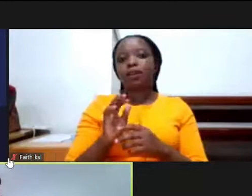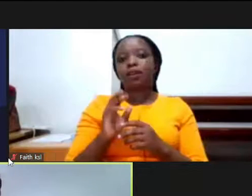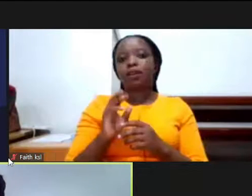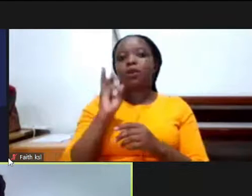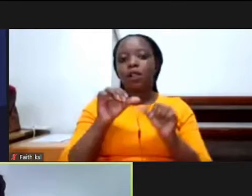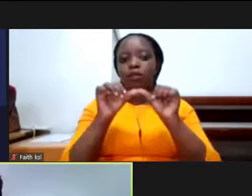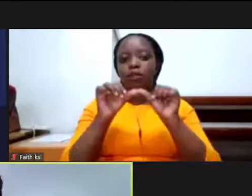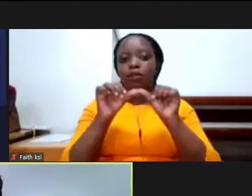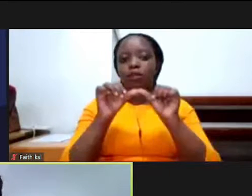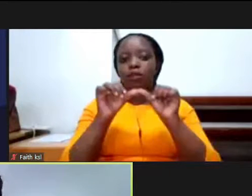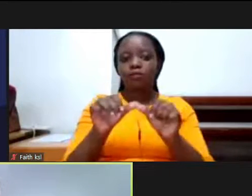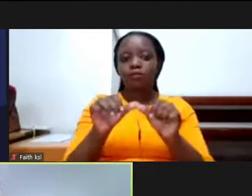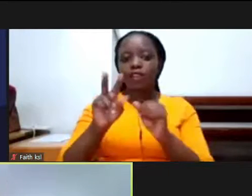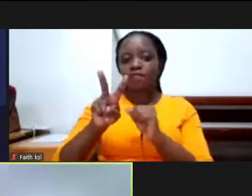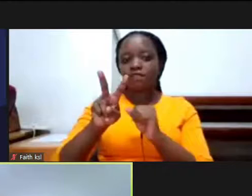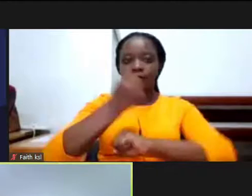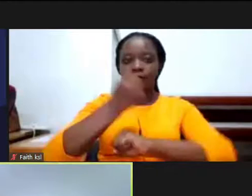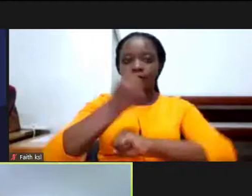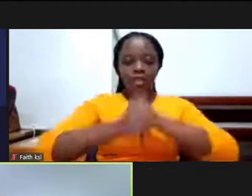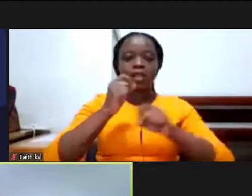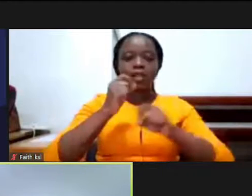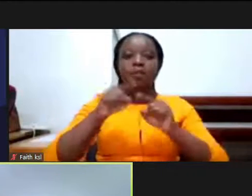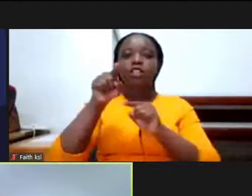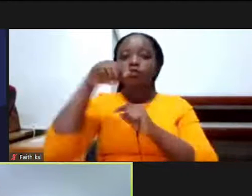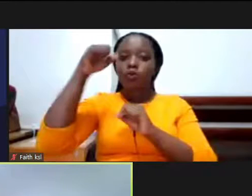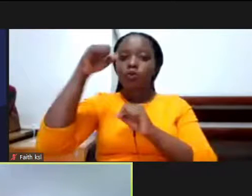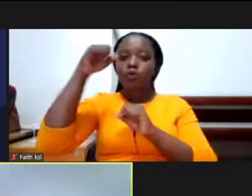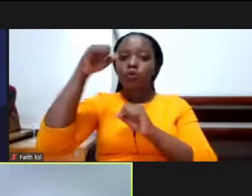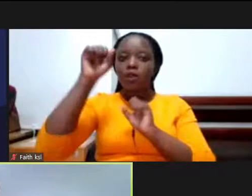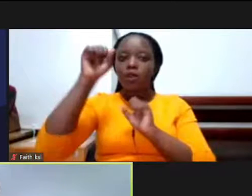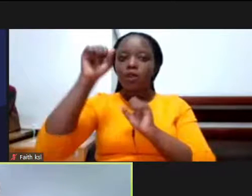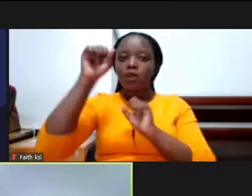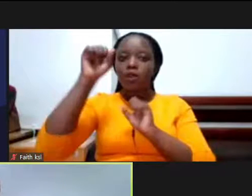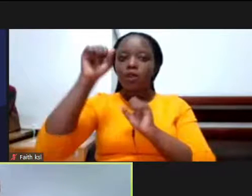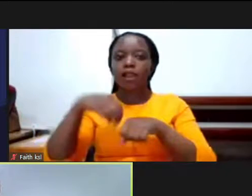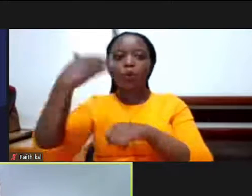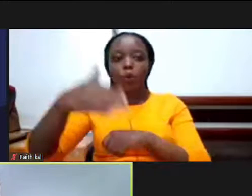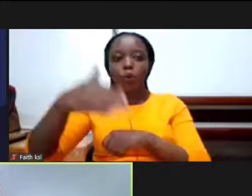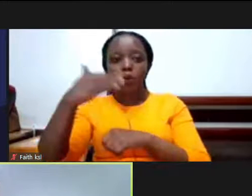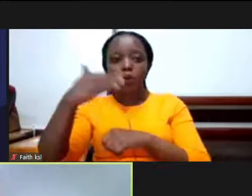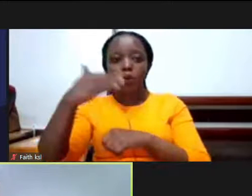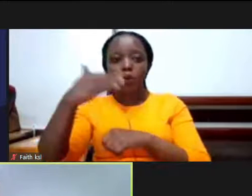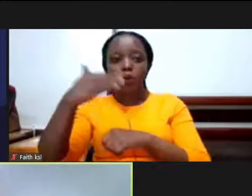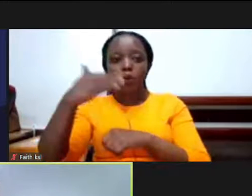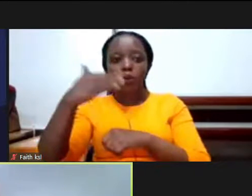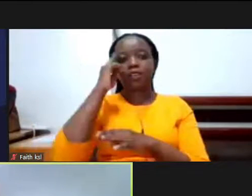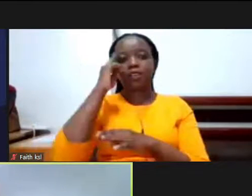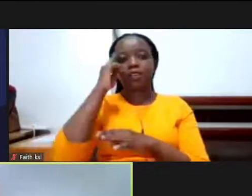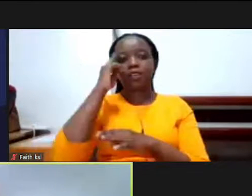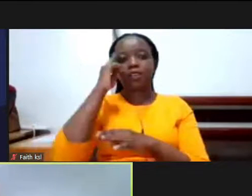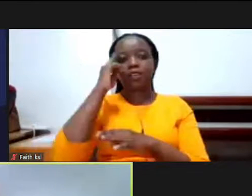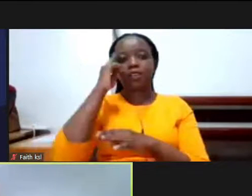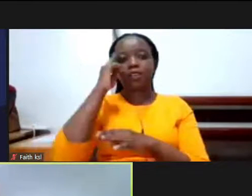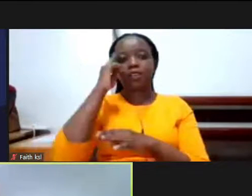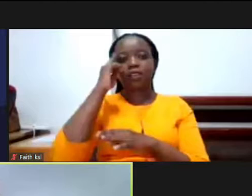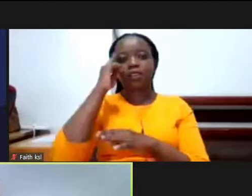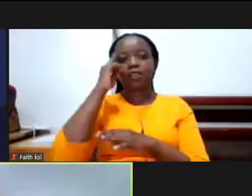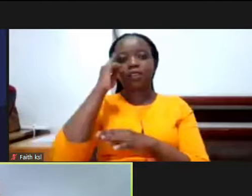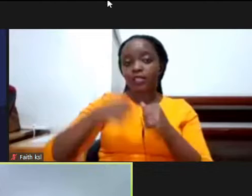input VAT within the 6 months of filing your return and when the transaction was made. Thank you, and over to